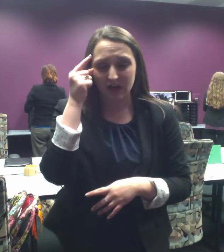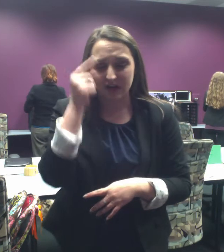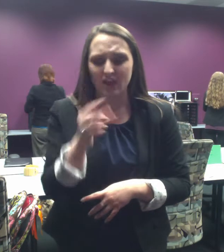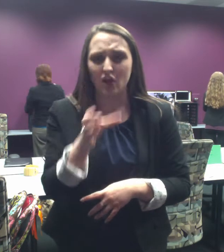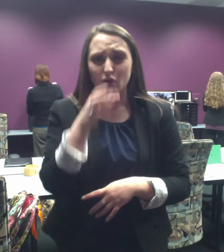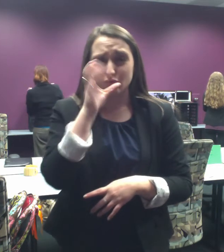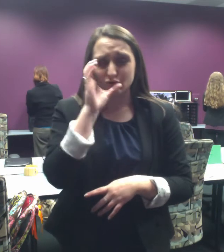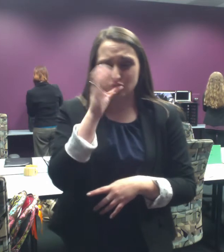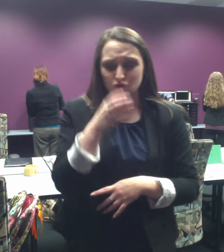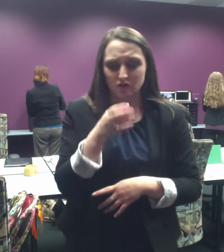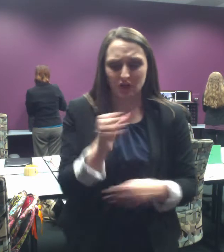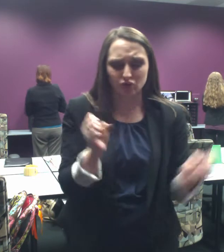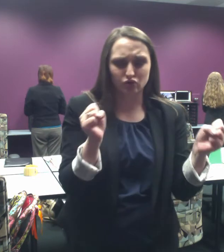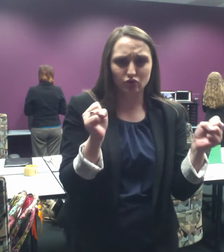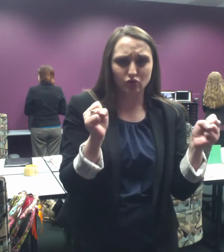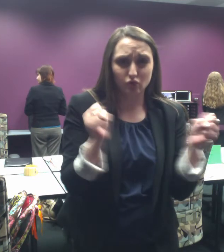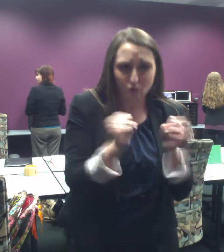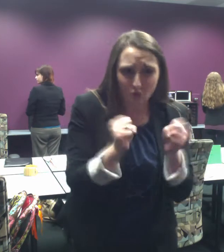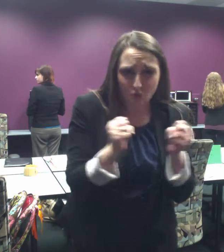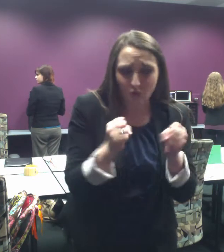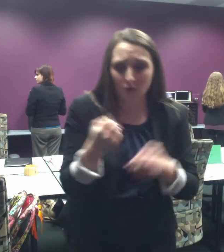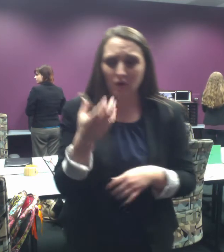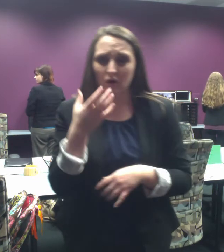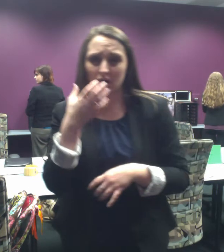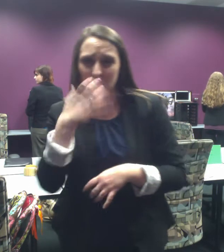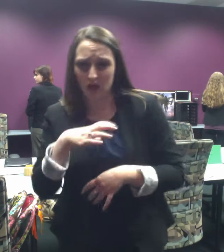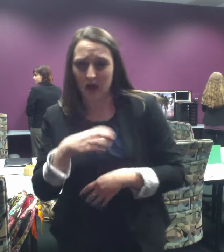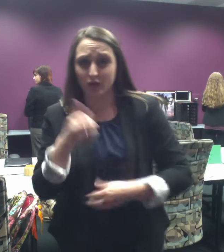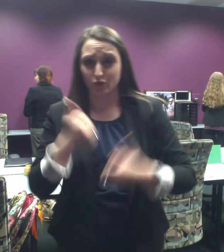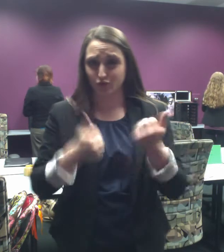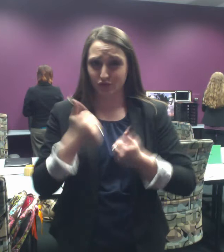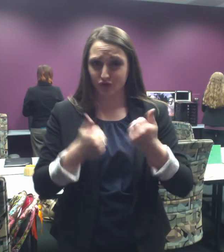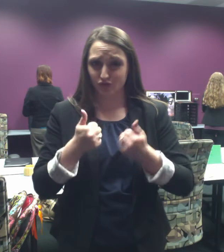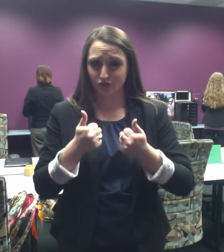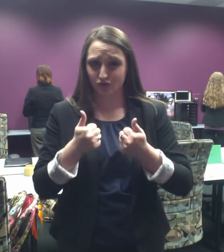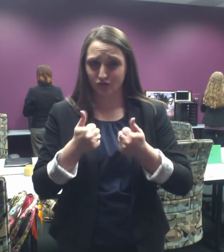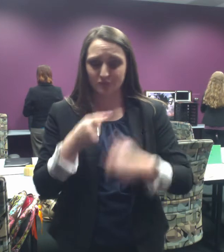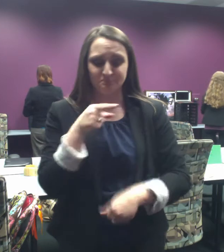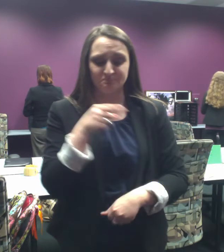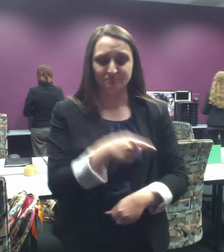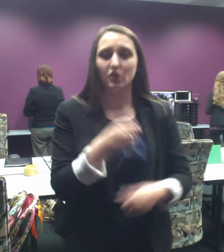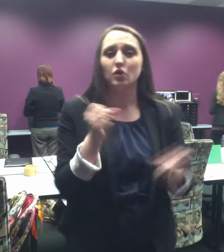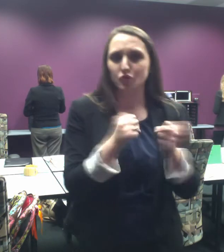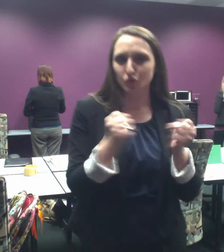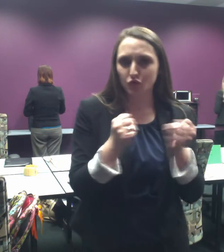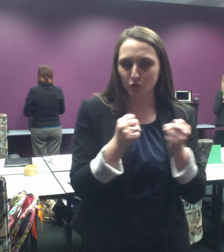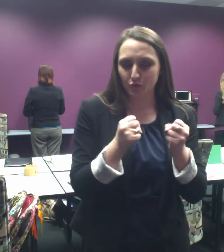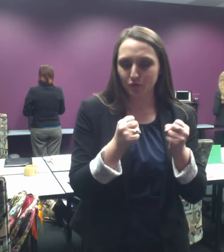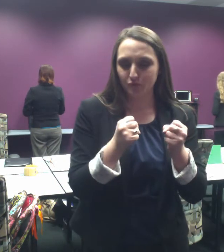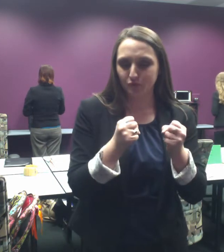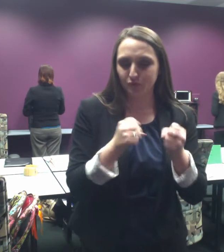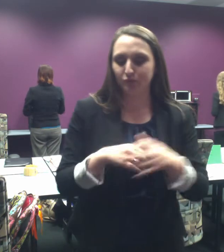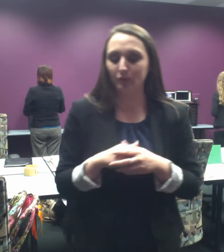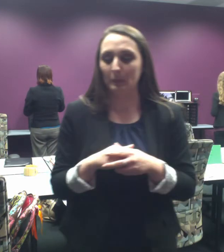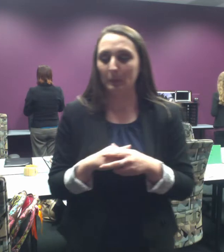When you take, example, condensation, and you take water from a gas form, or